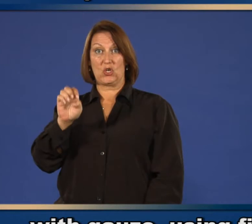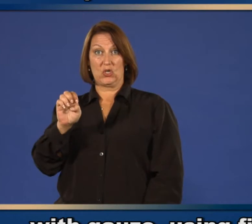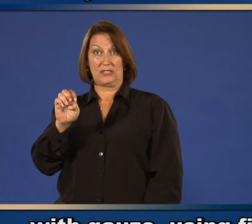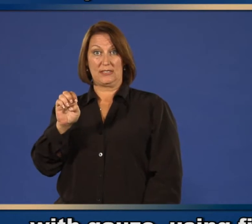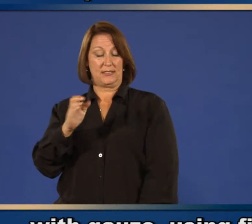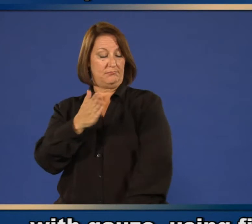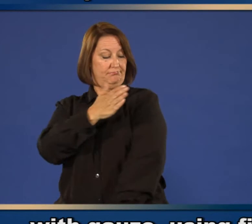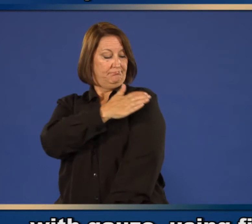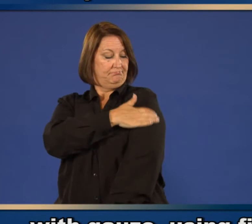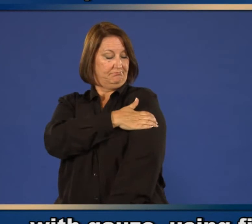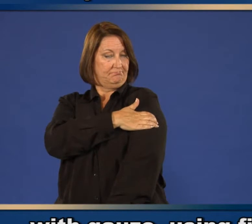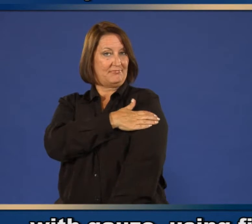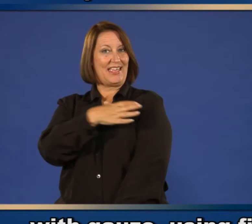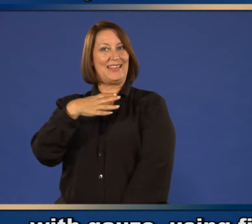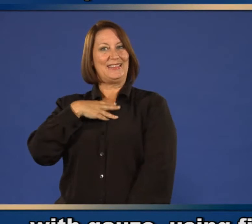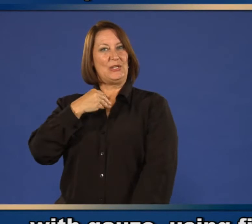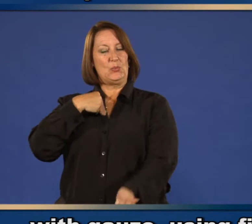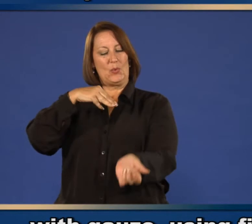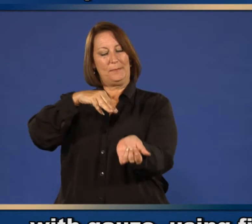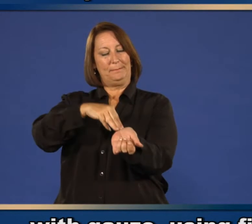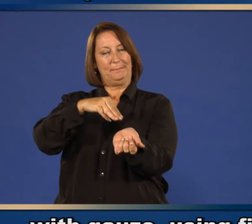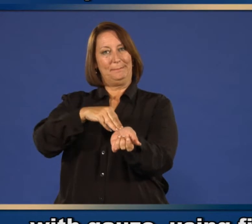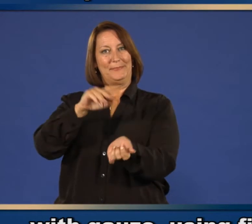adhesive tape to keep it in place.